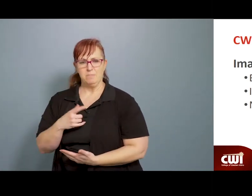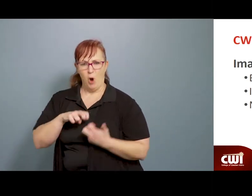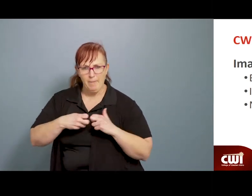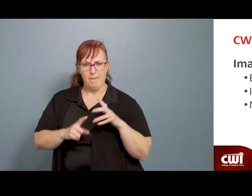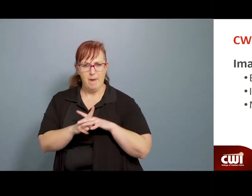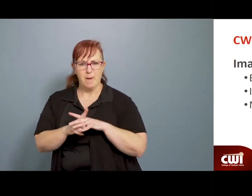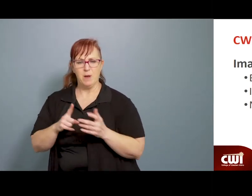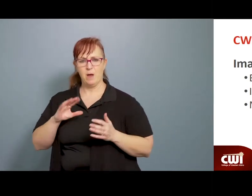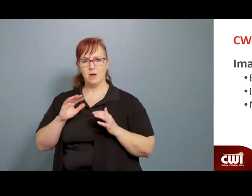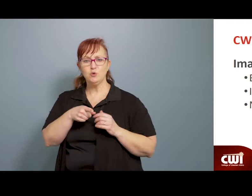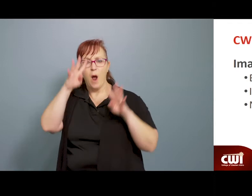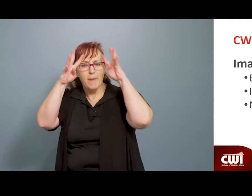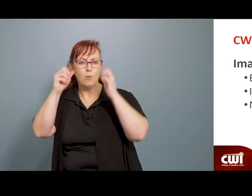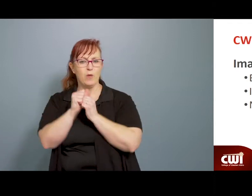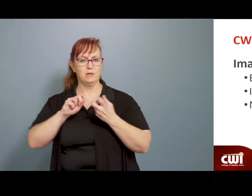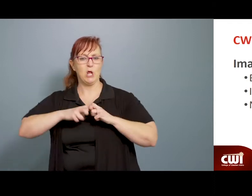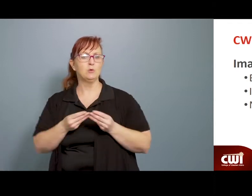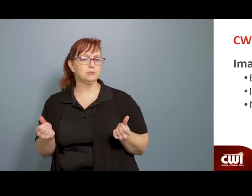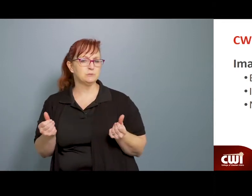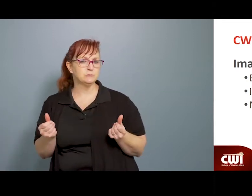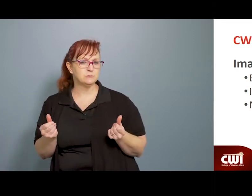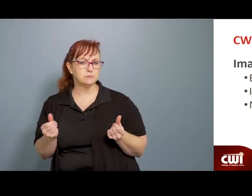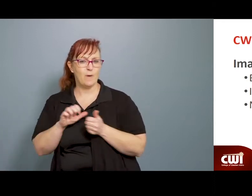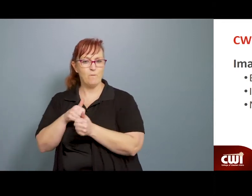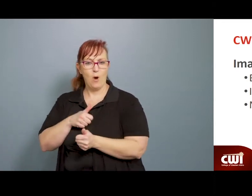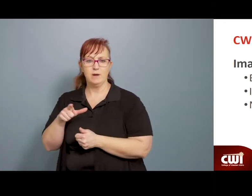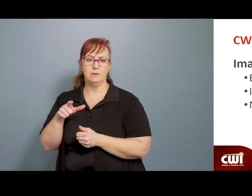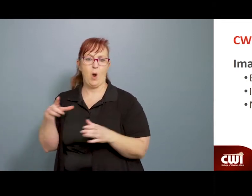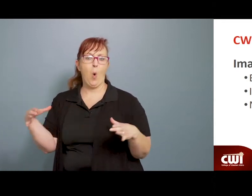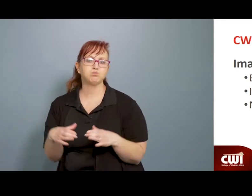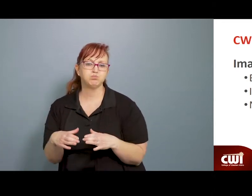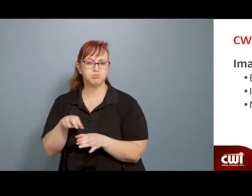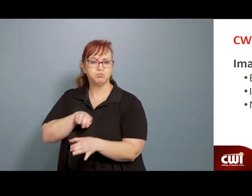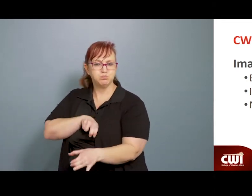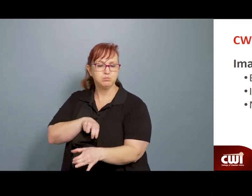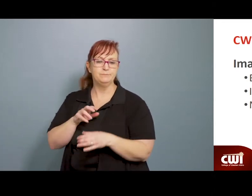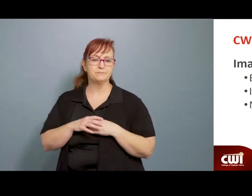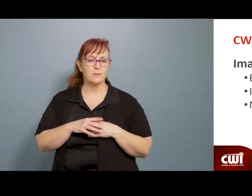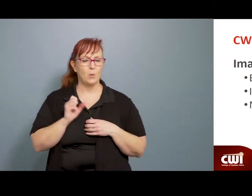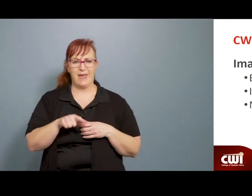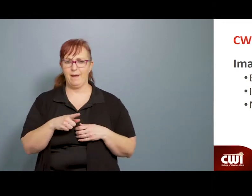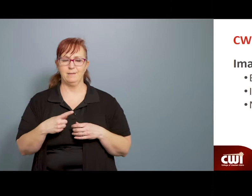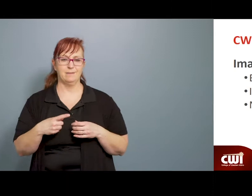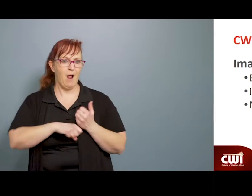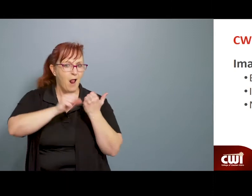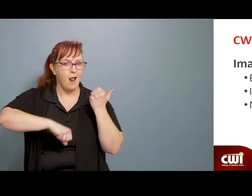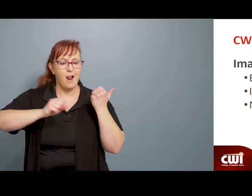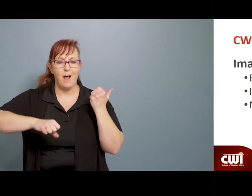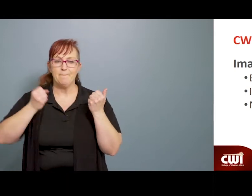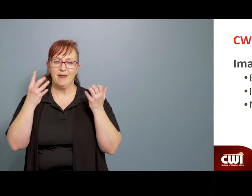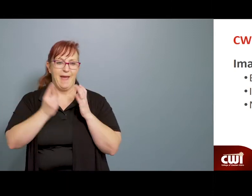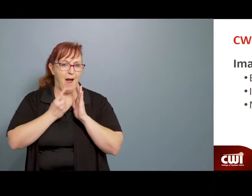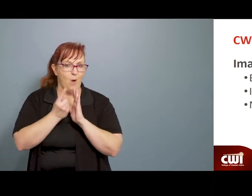So just a lot of exciting things moving us forward. I could go on for several hours, but I know for a lot of